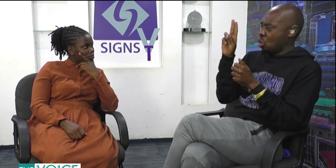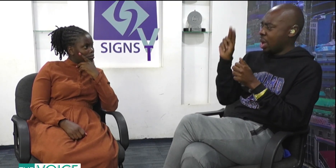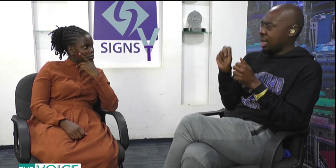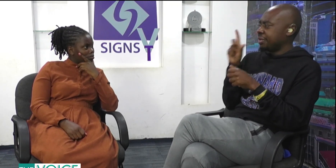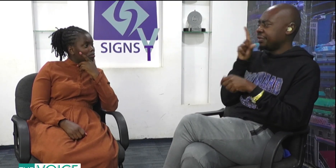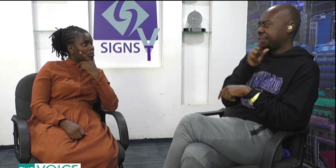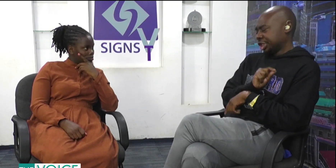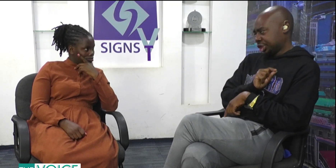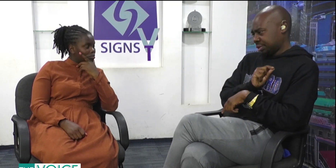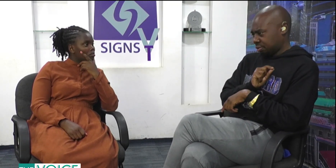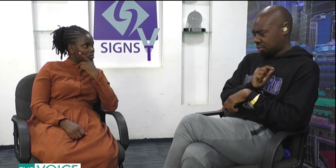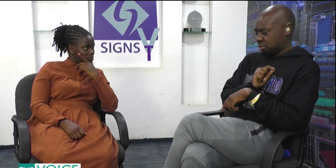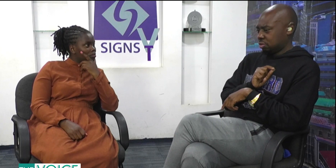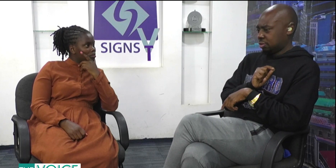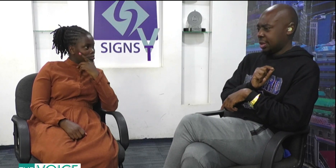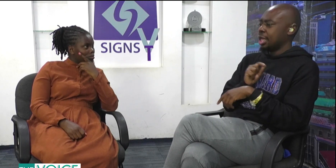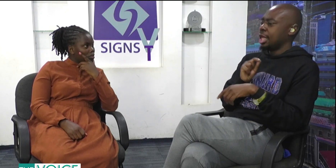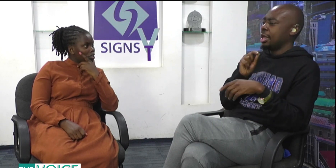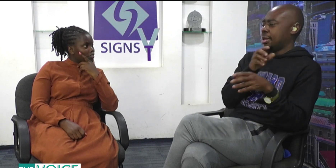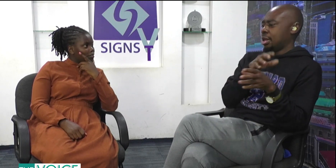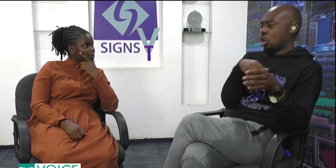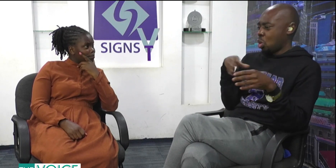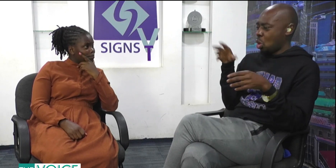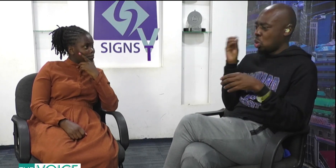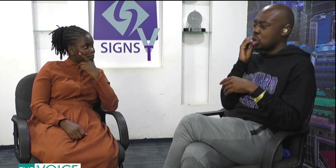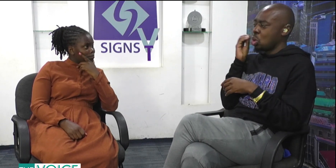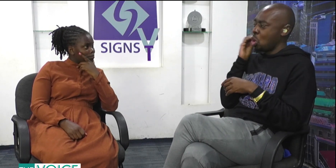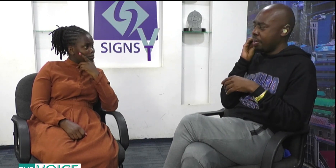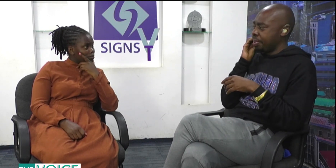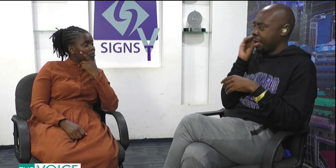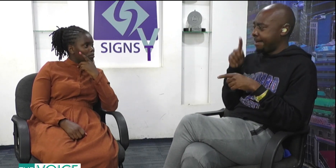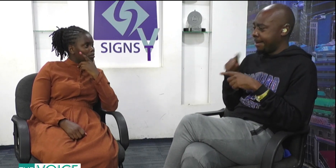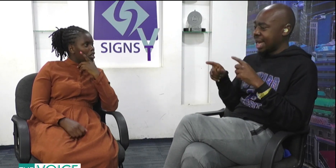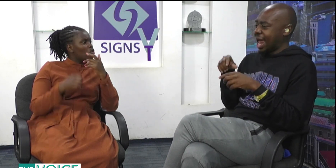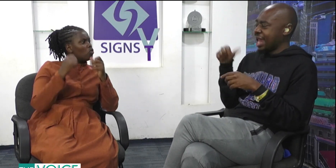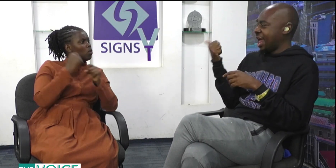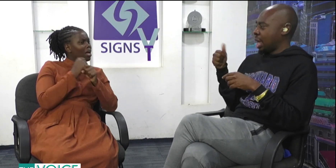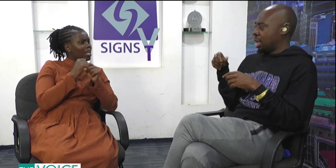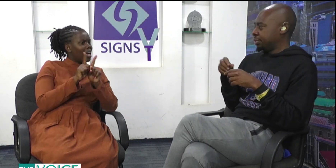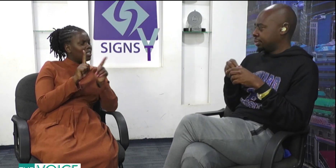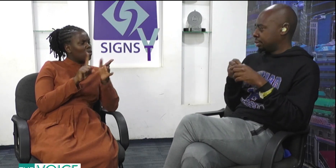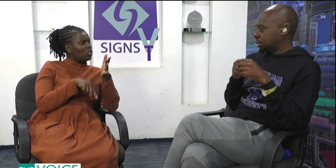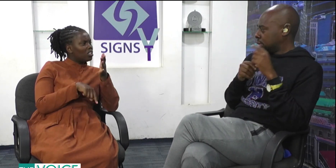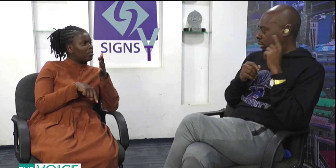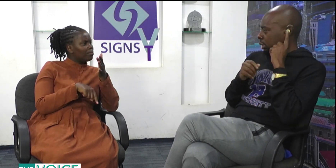Then the contract with UN came to an end.